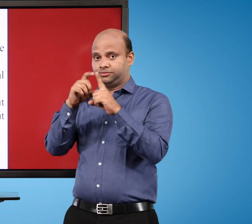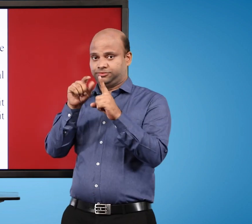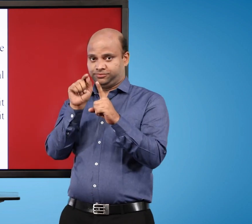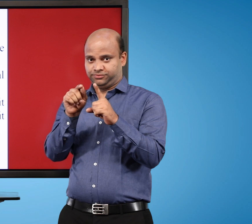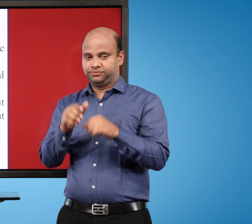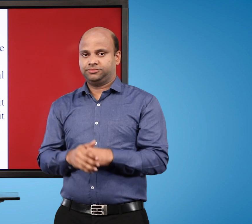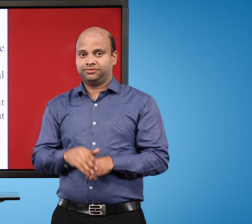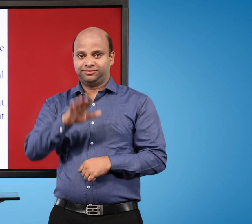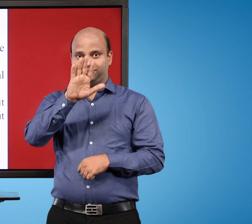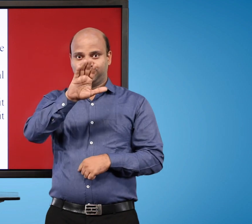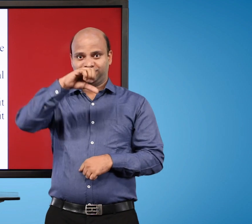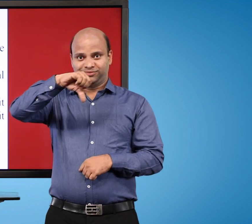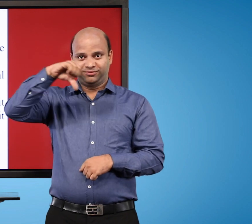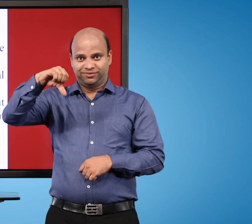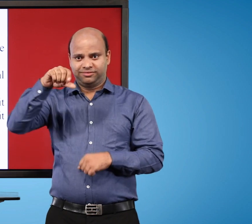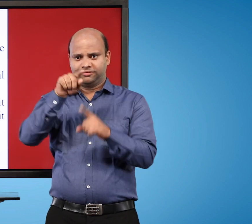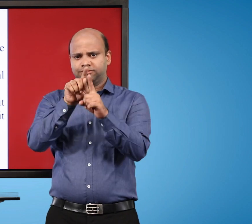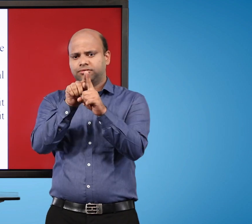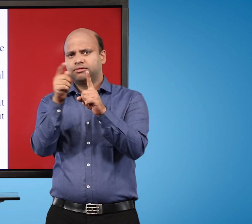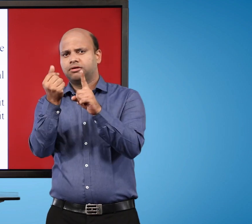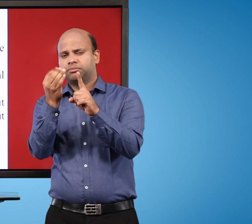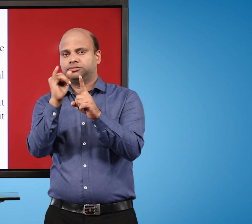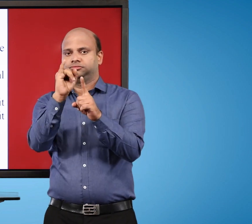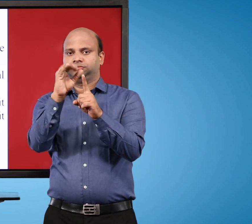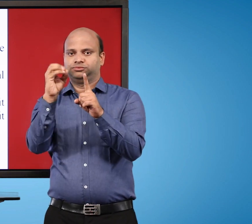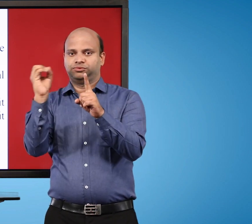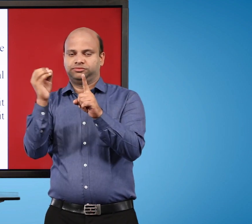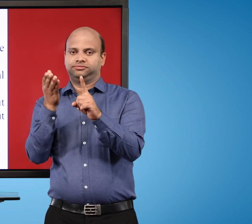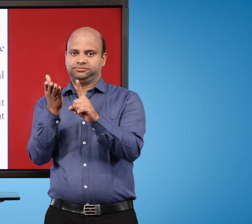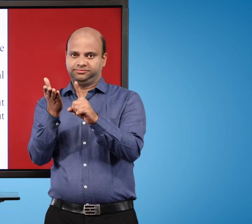D. 600 is the successor of 599.